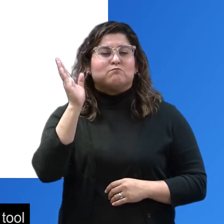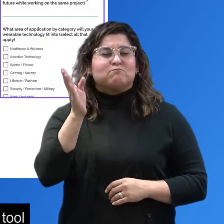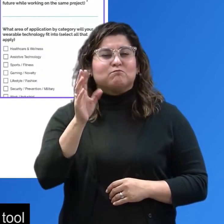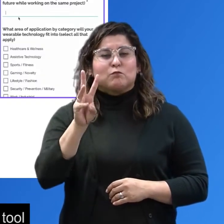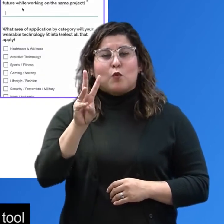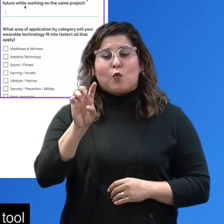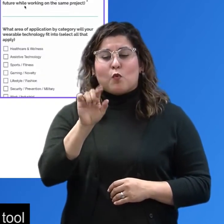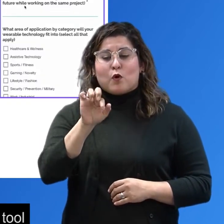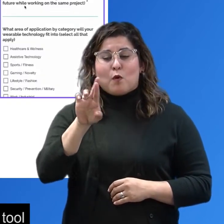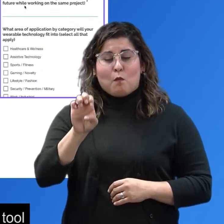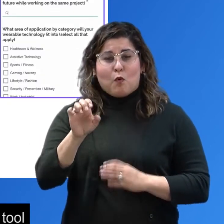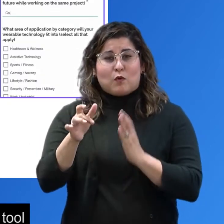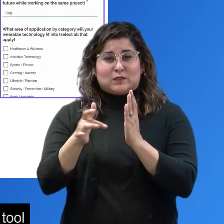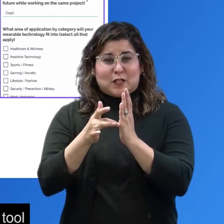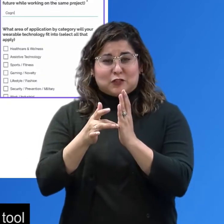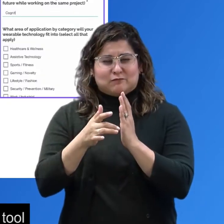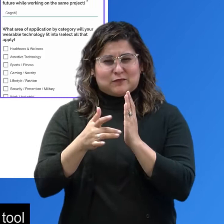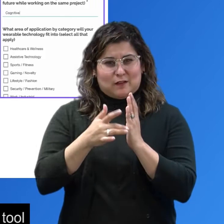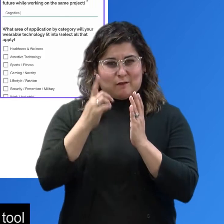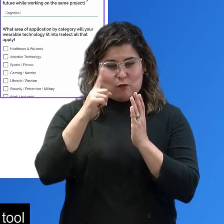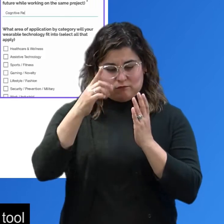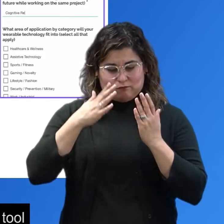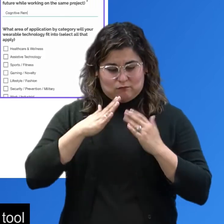Wearable Technology Designer's Web Tool.